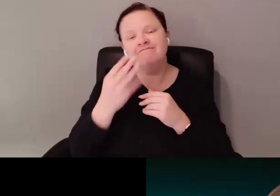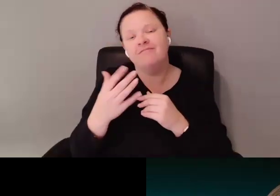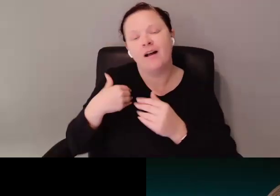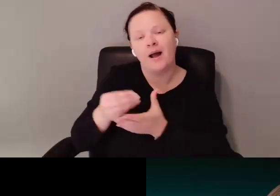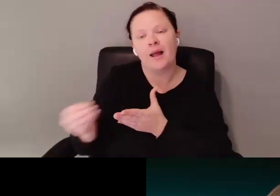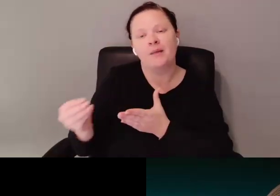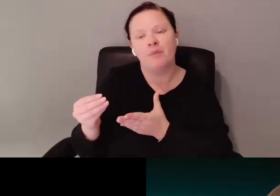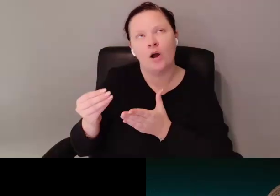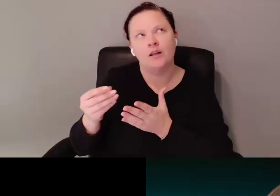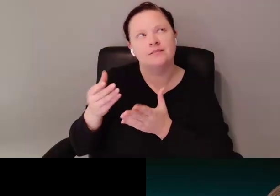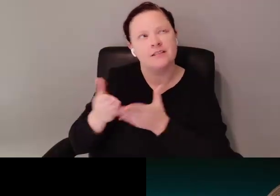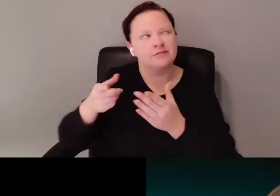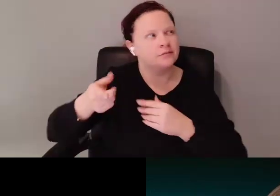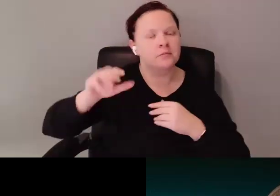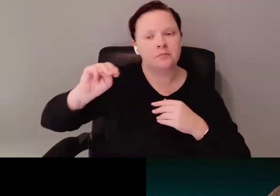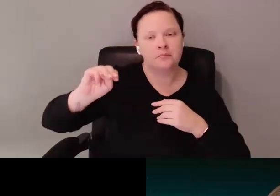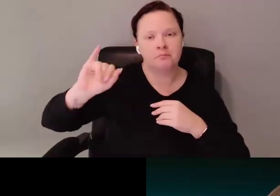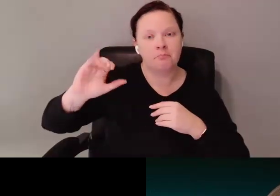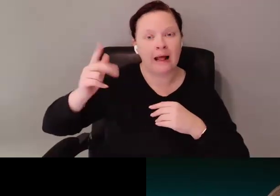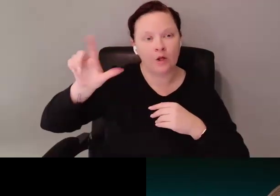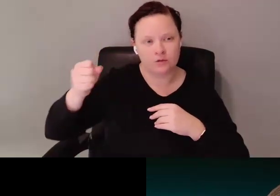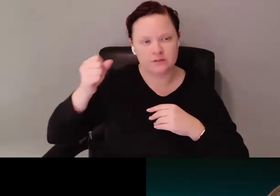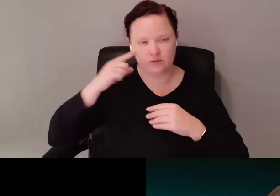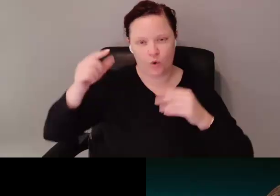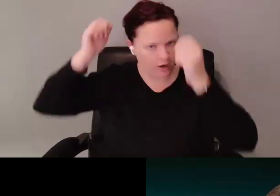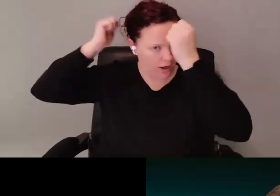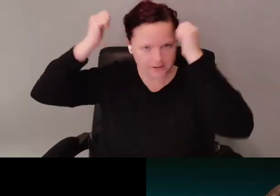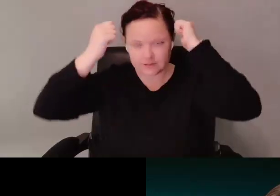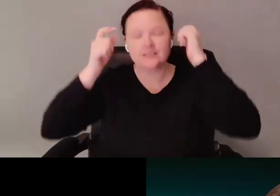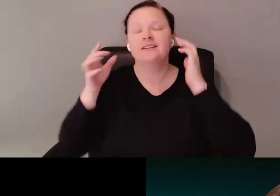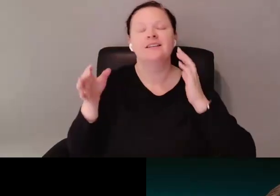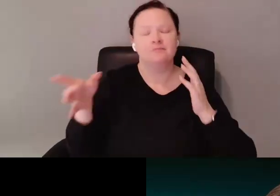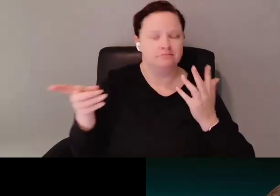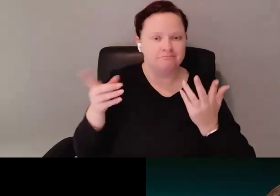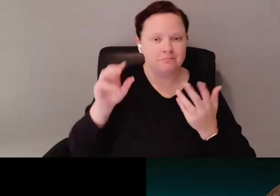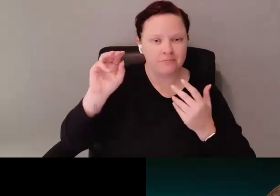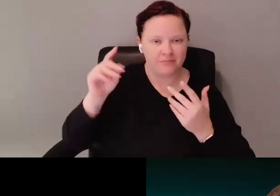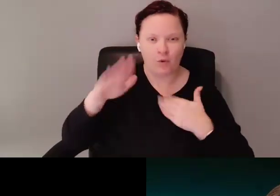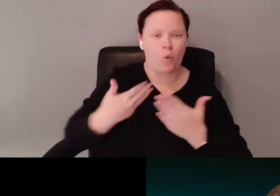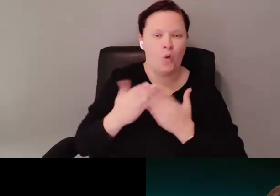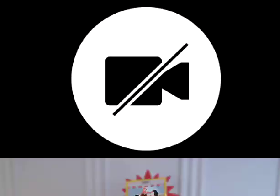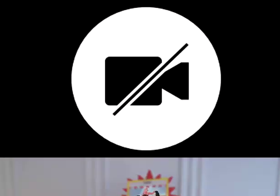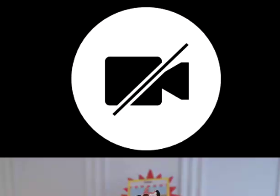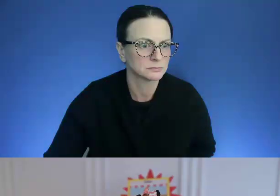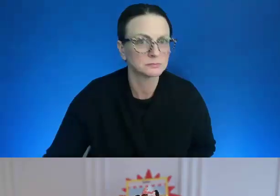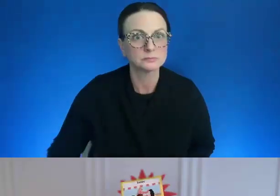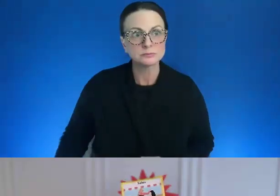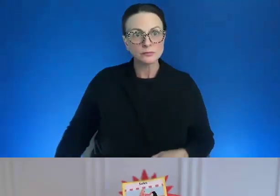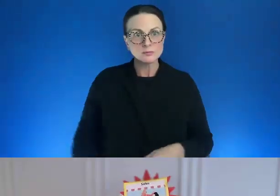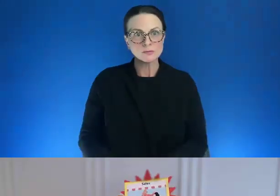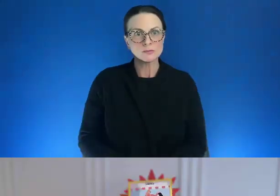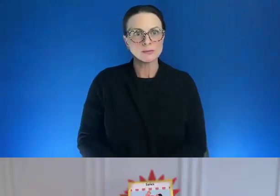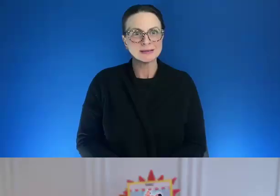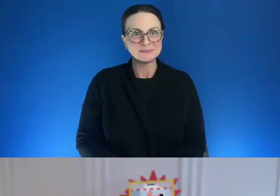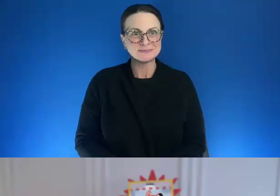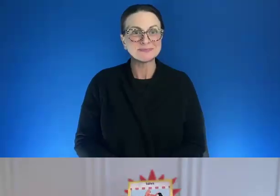was Michael's, there's a whole aisles of stuff there. So if you come up with that idea, well, there's already probably like 1,000